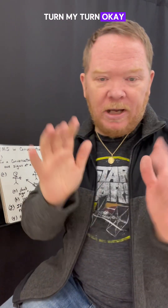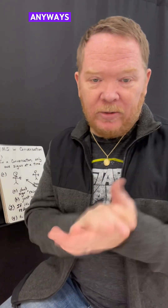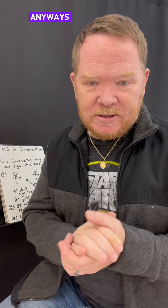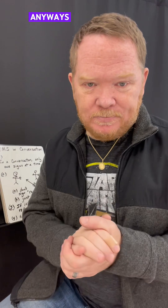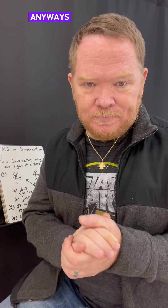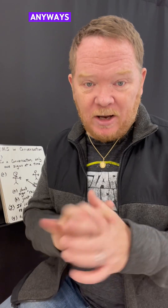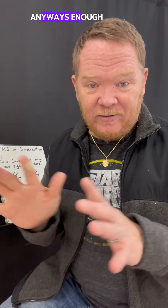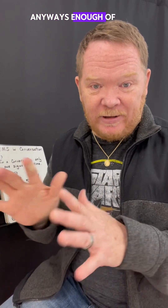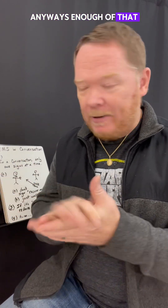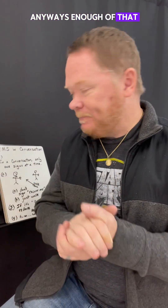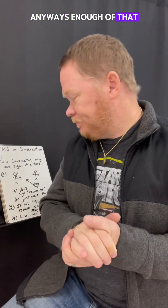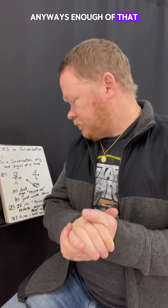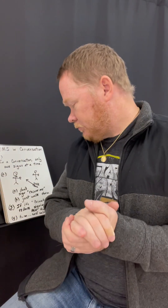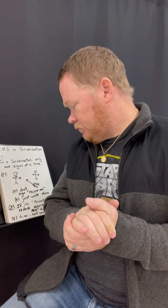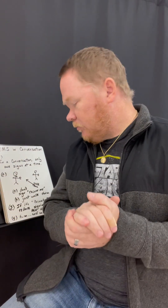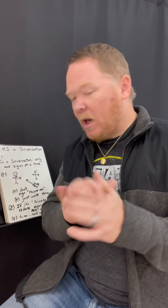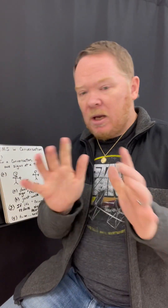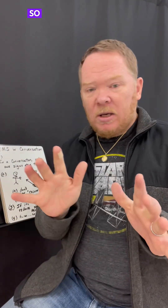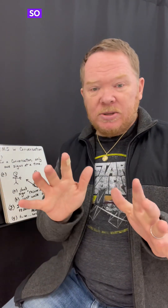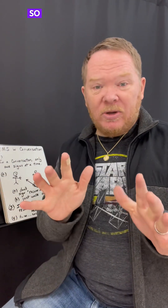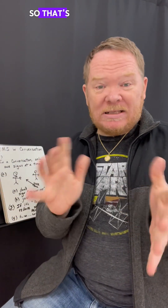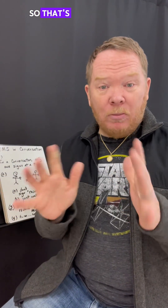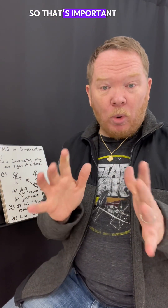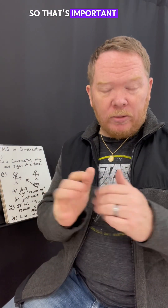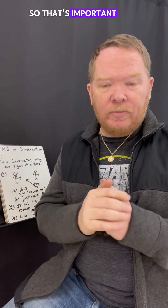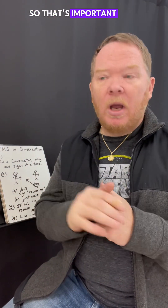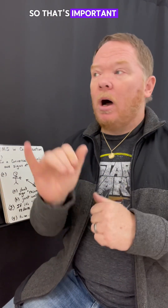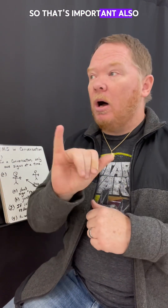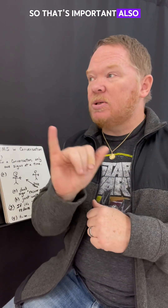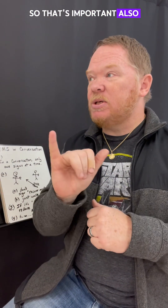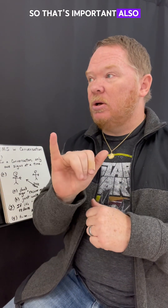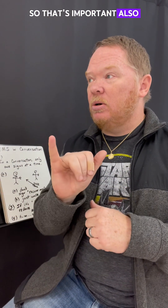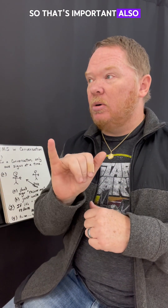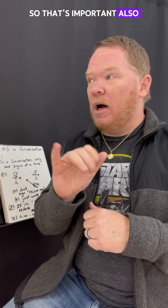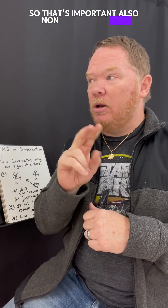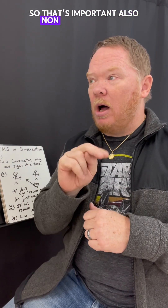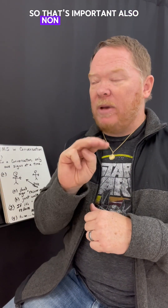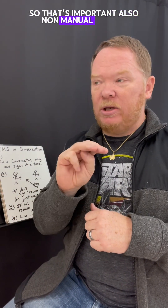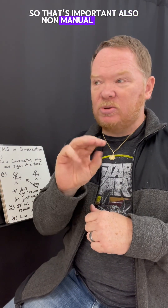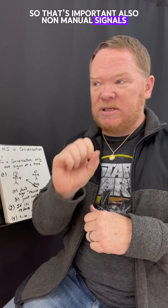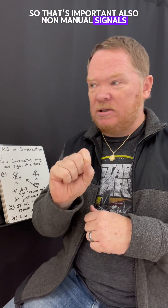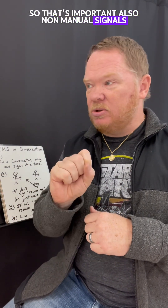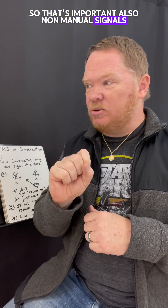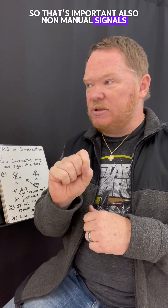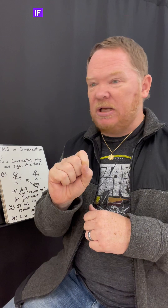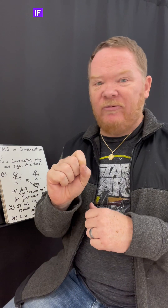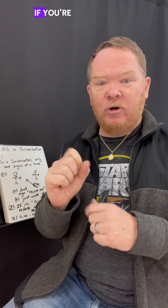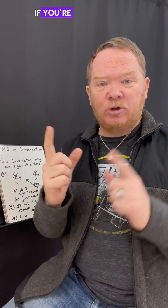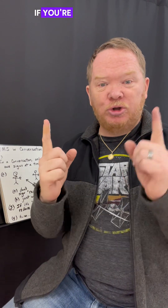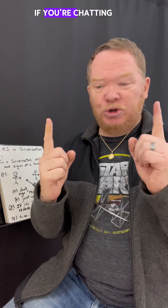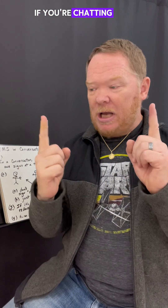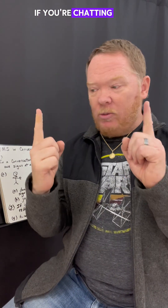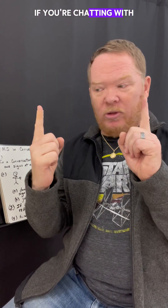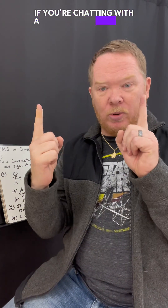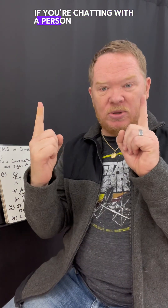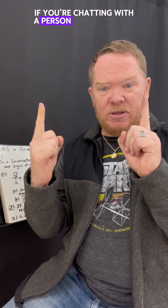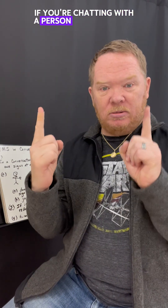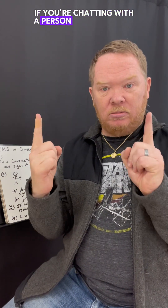anyways, enough of that. So that's important. Also, non-manual signals. If you're chatting with a person,